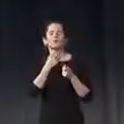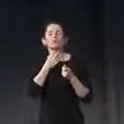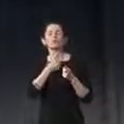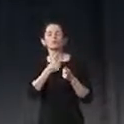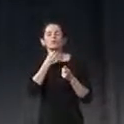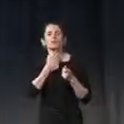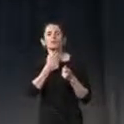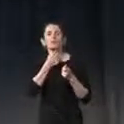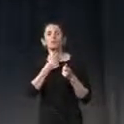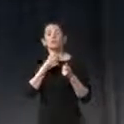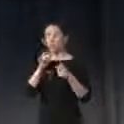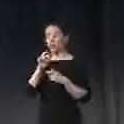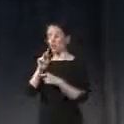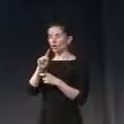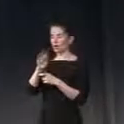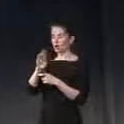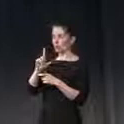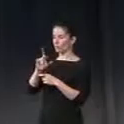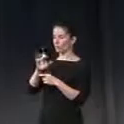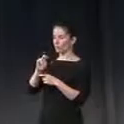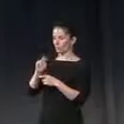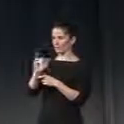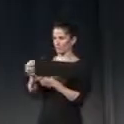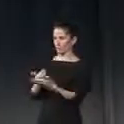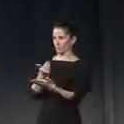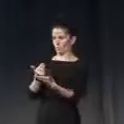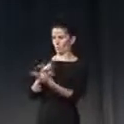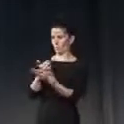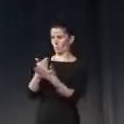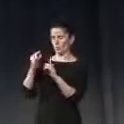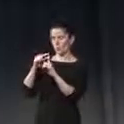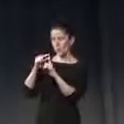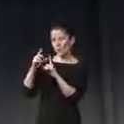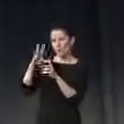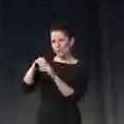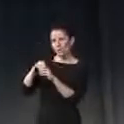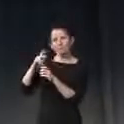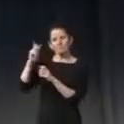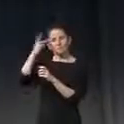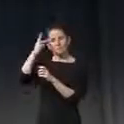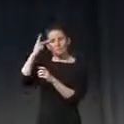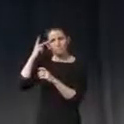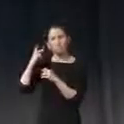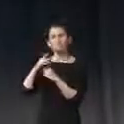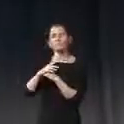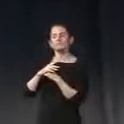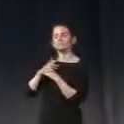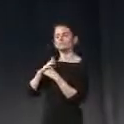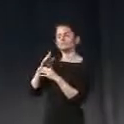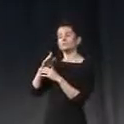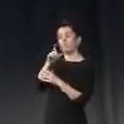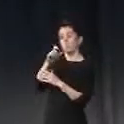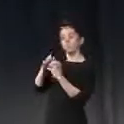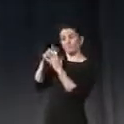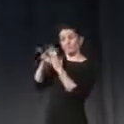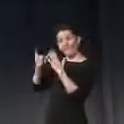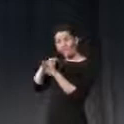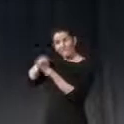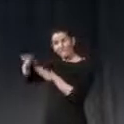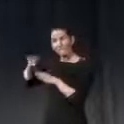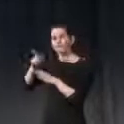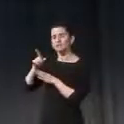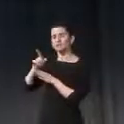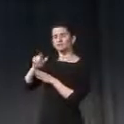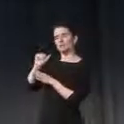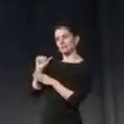from phonetics, a field newly founded in the 19th century through the work of Bell's father, Alexander Melville, among others.